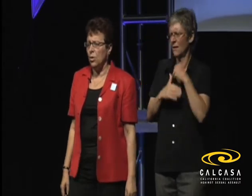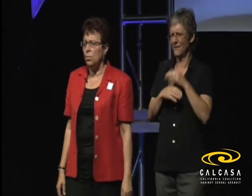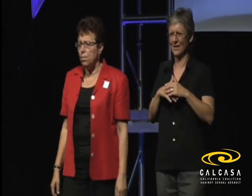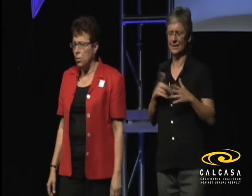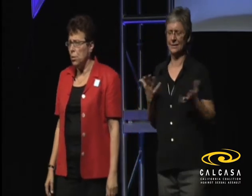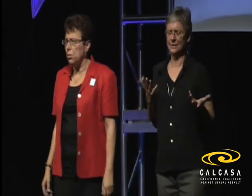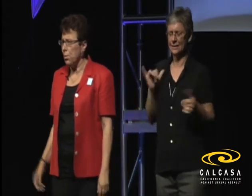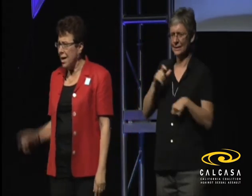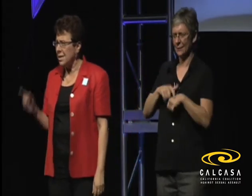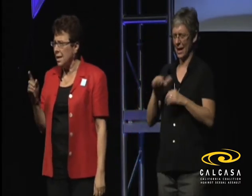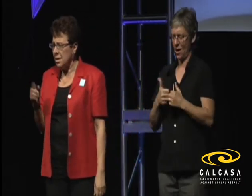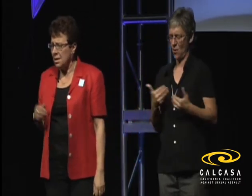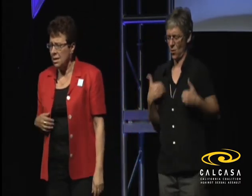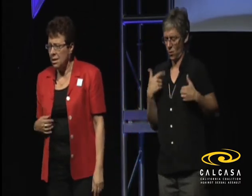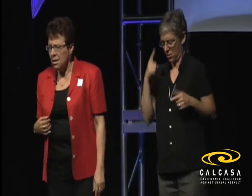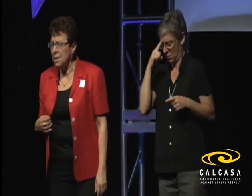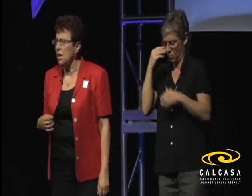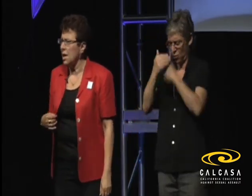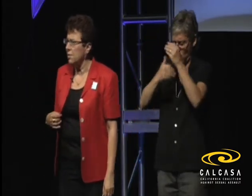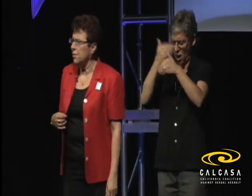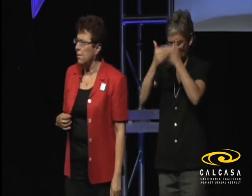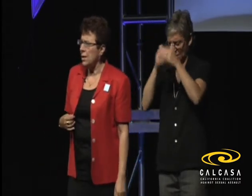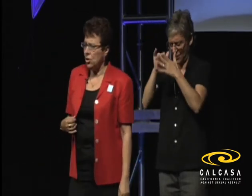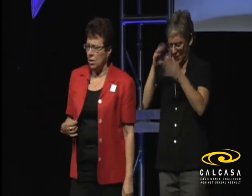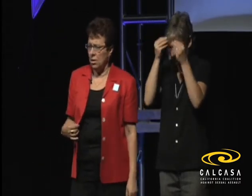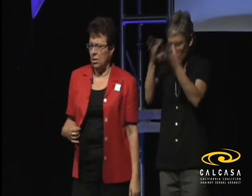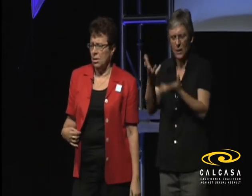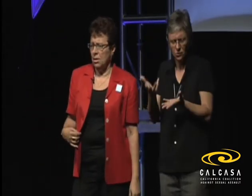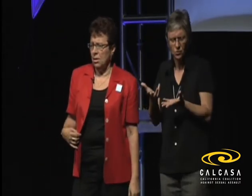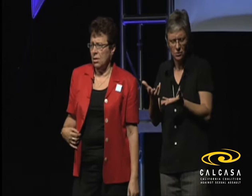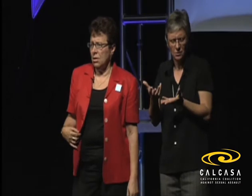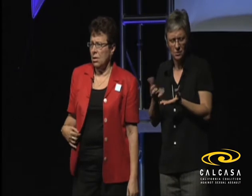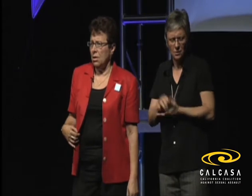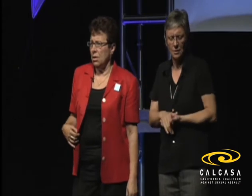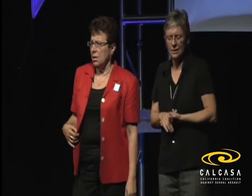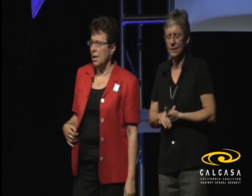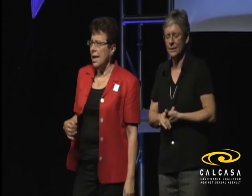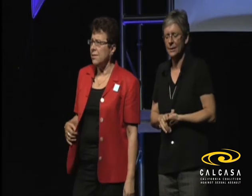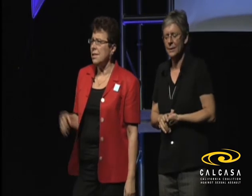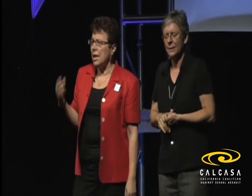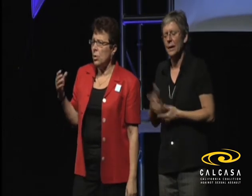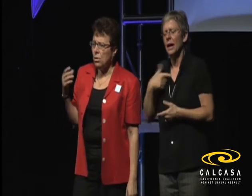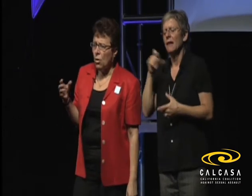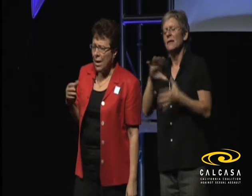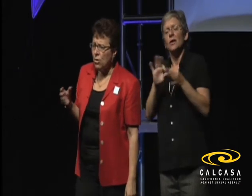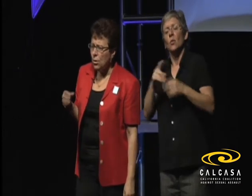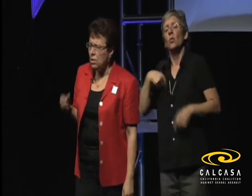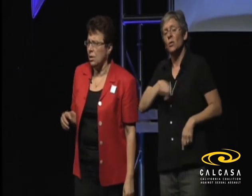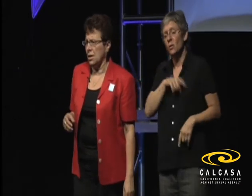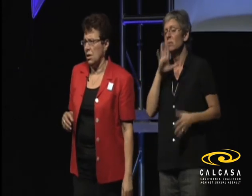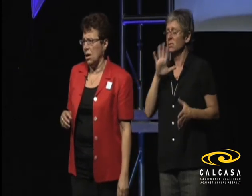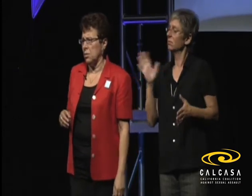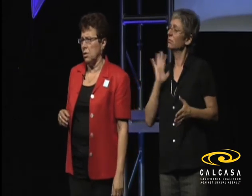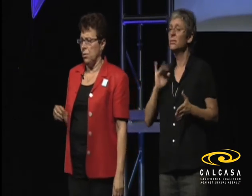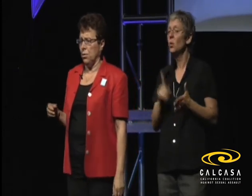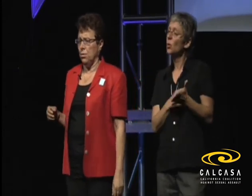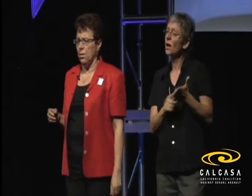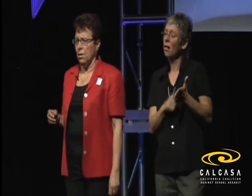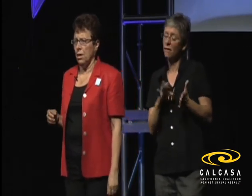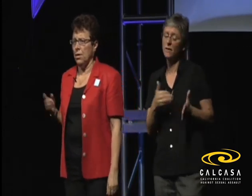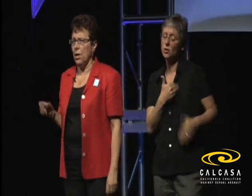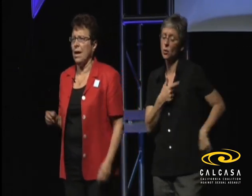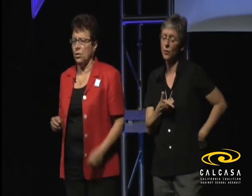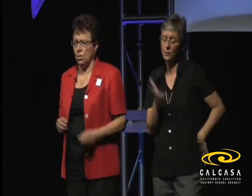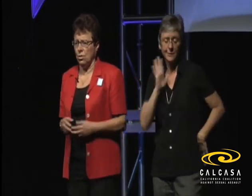on how youth process this kind of information. And I have to say, we were quite critical at times of